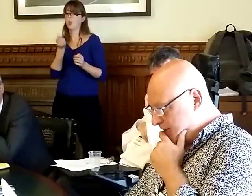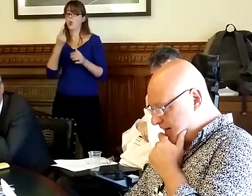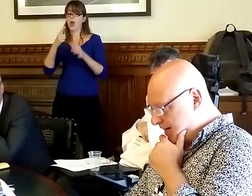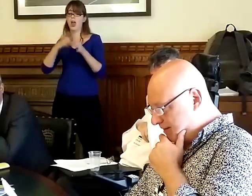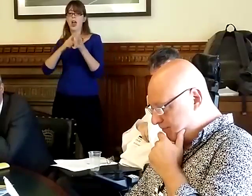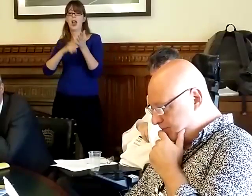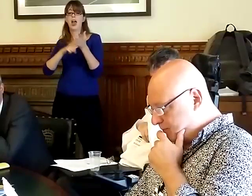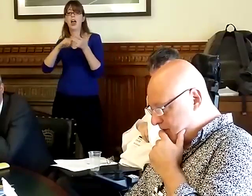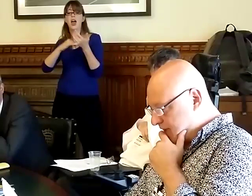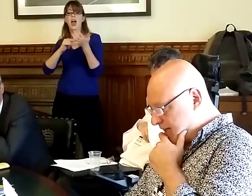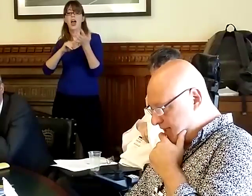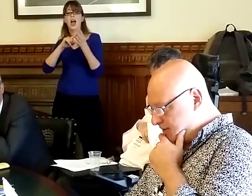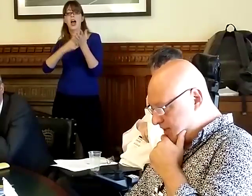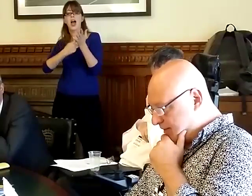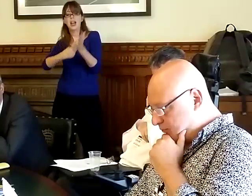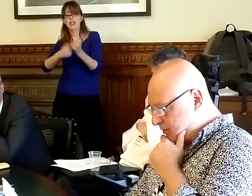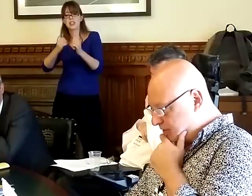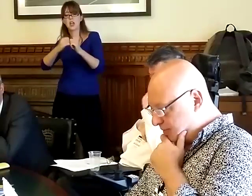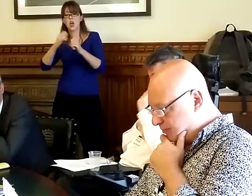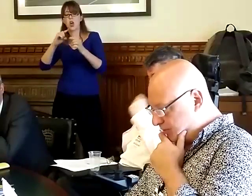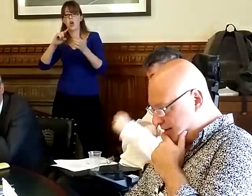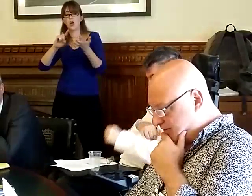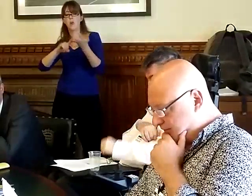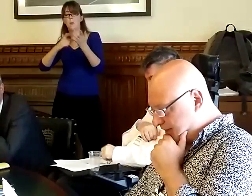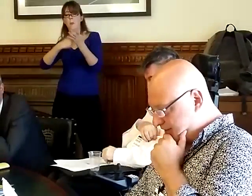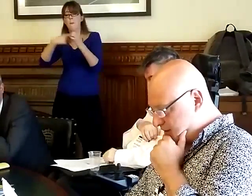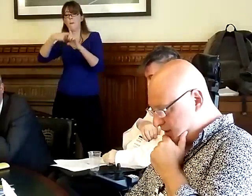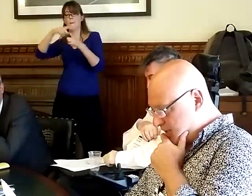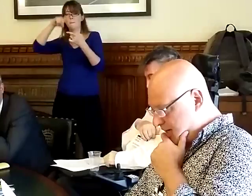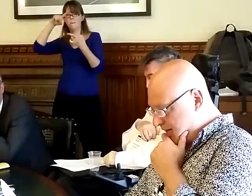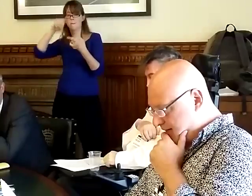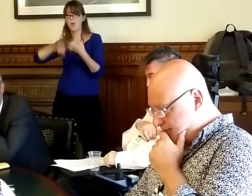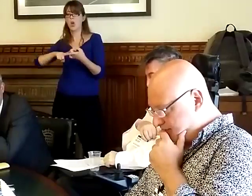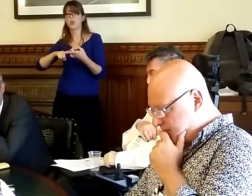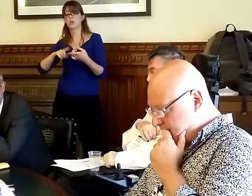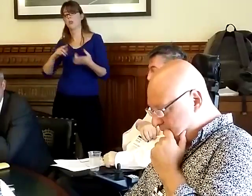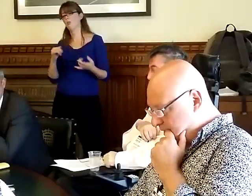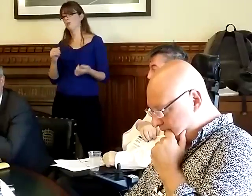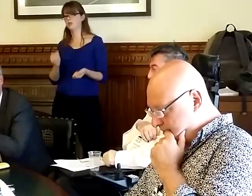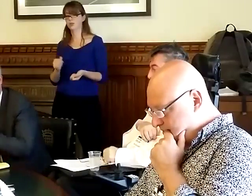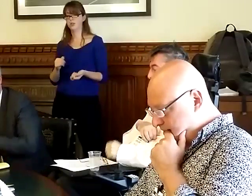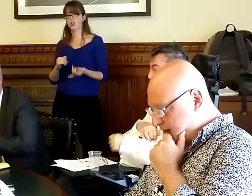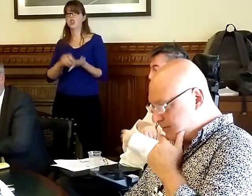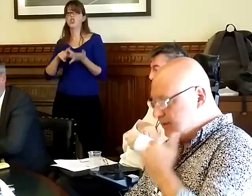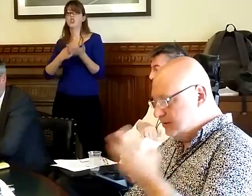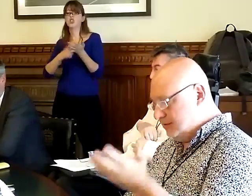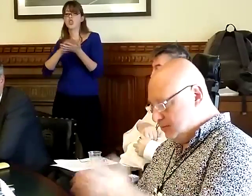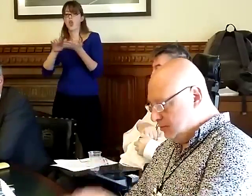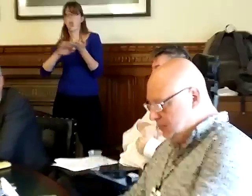the time. And Sir Humphrey would have been proud of the letter.